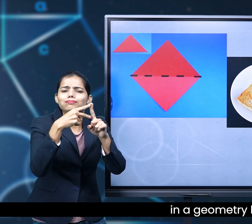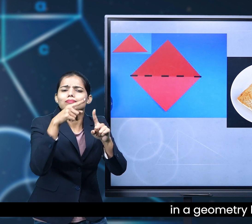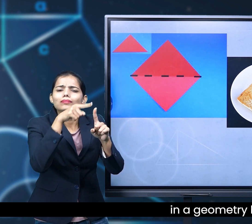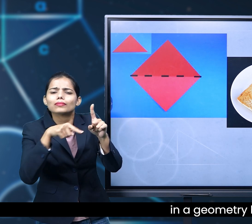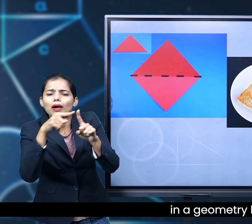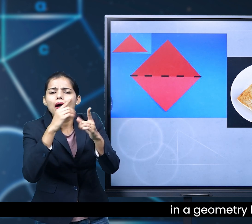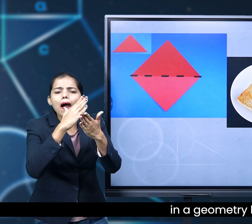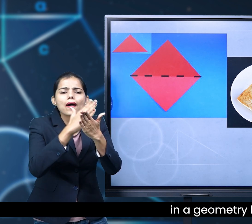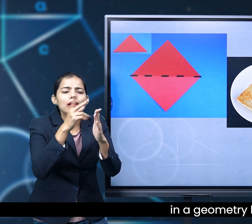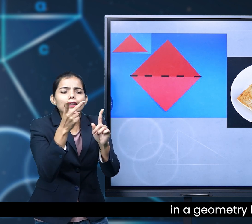box.